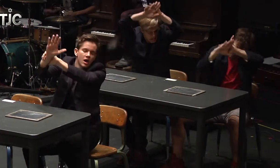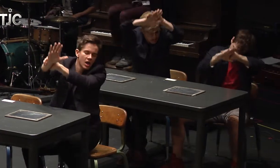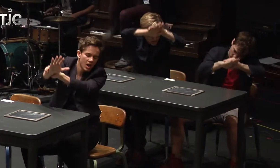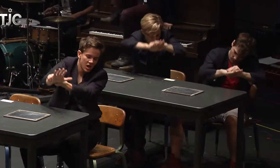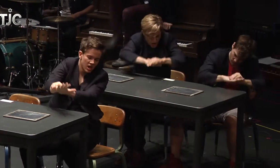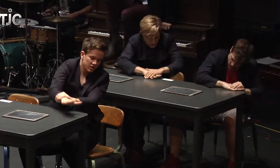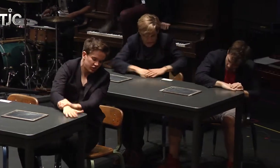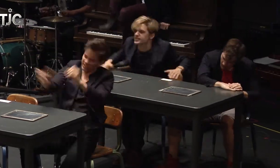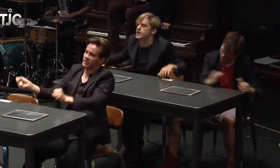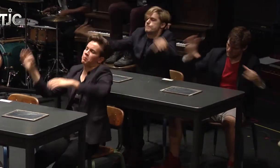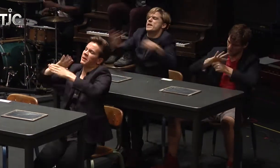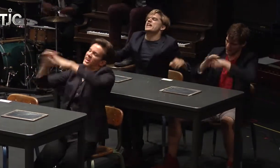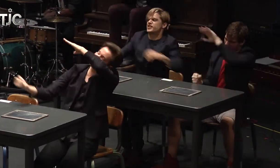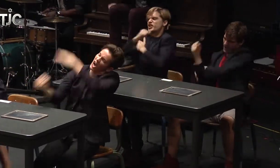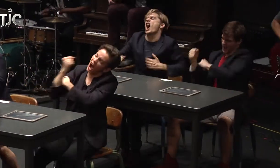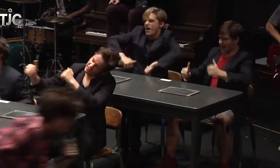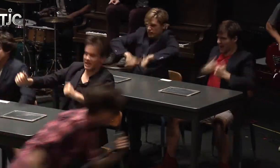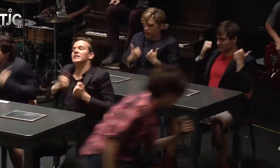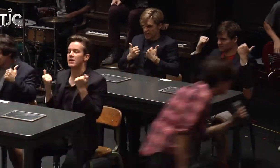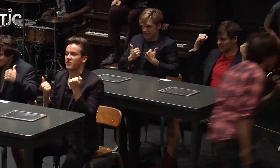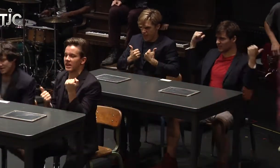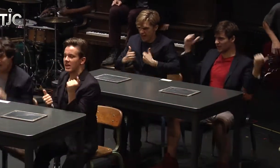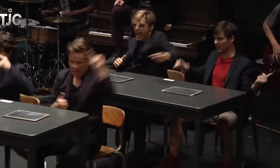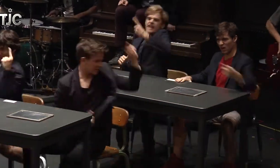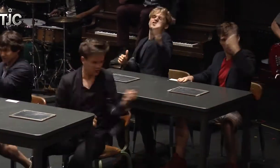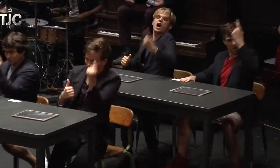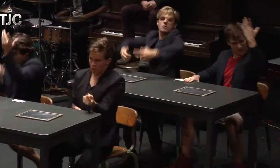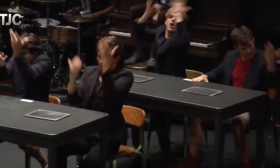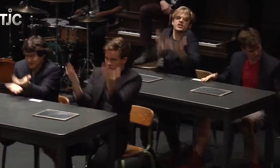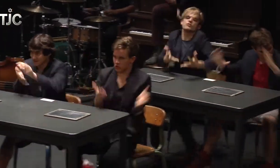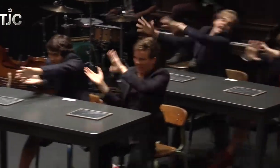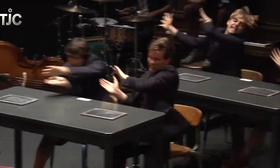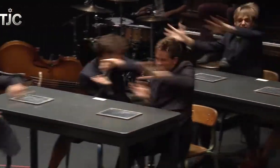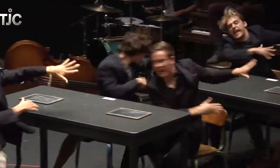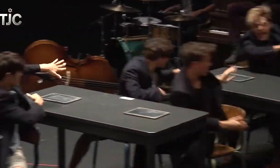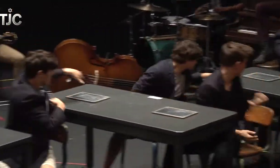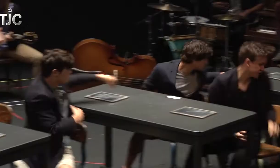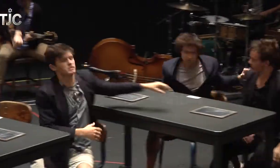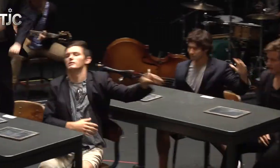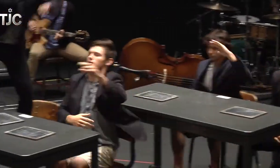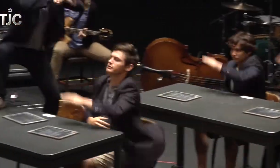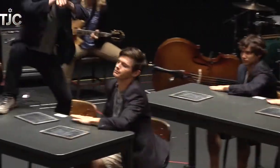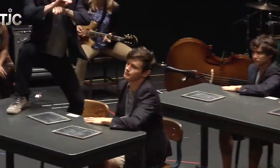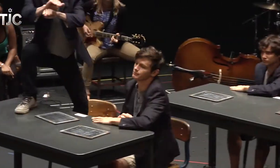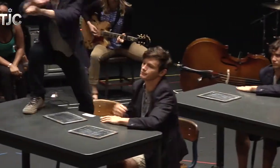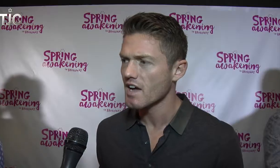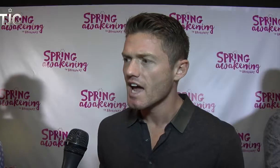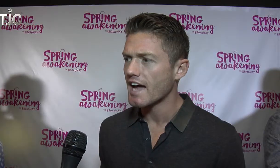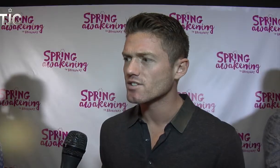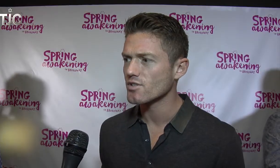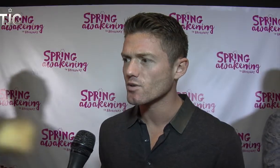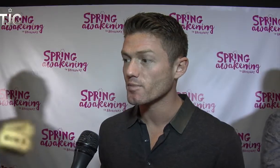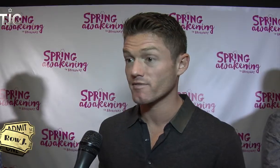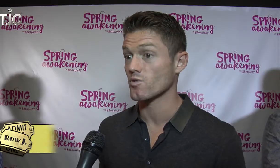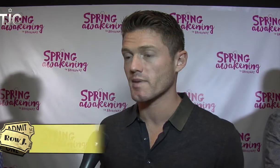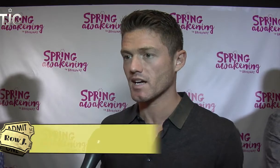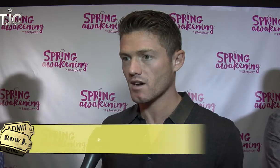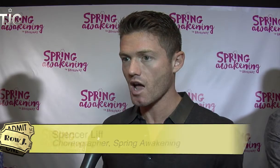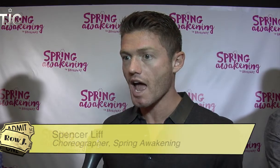says choreographer Spencer Lipp. When you are deaf, you only have your body and your face to express yourself. And so you are performing it at